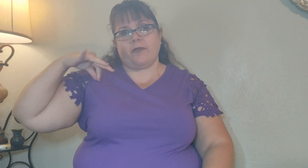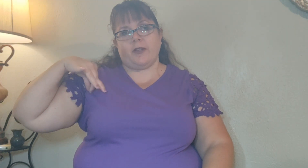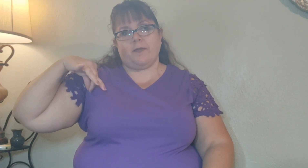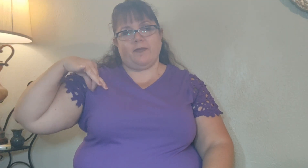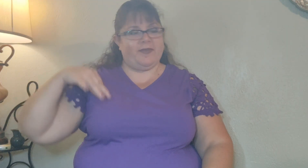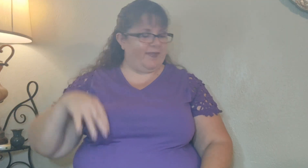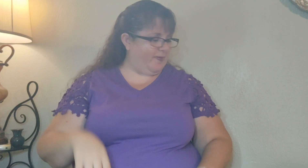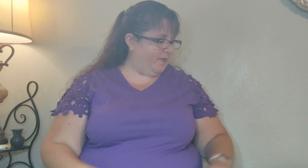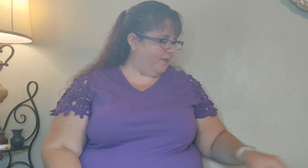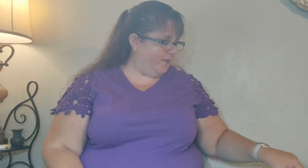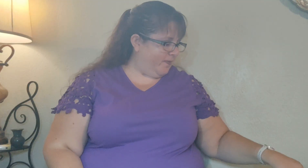benefit.